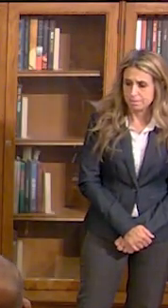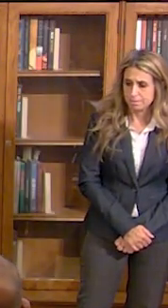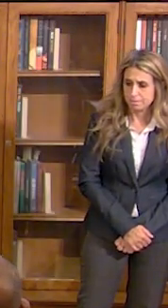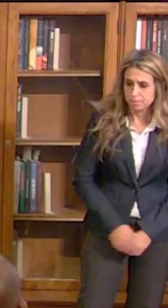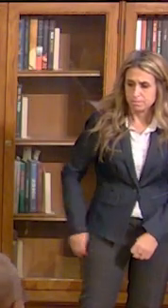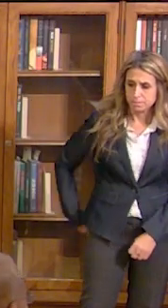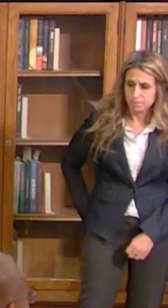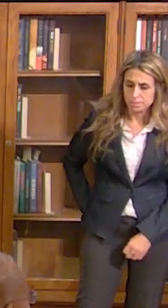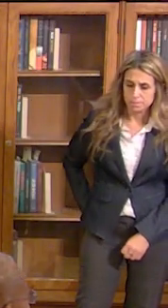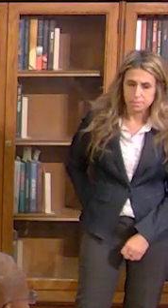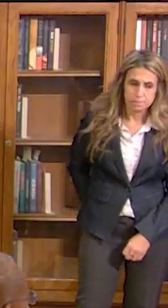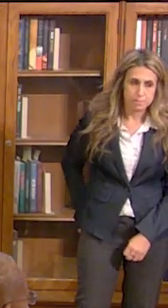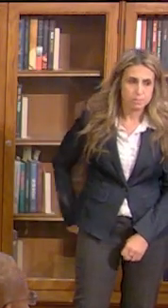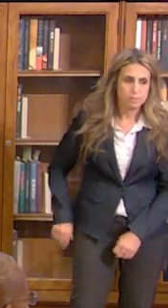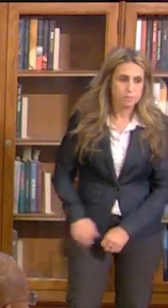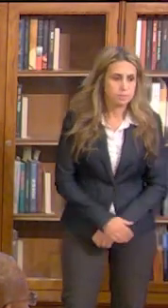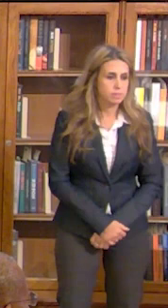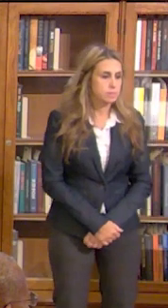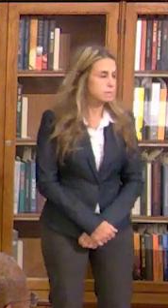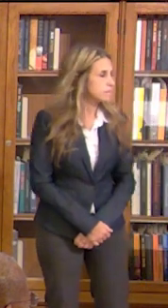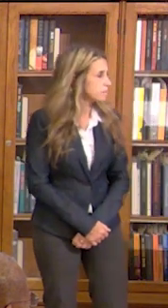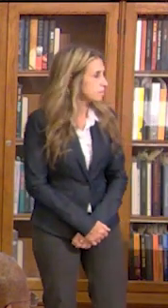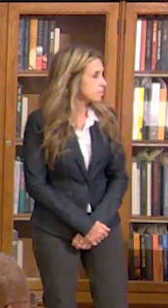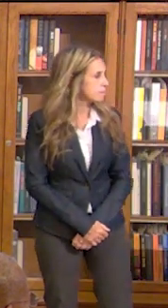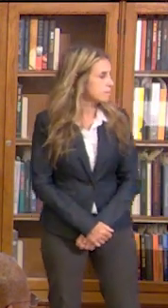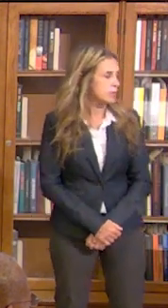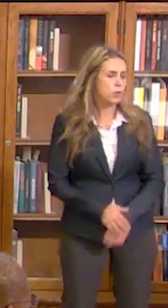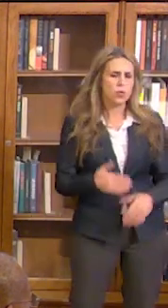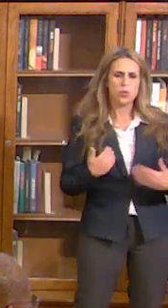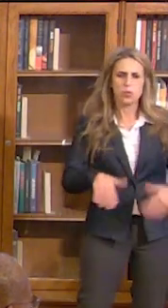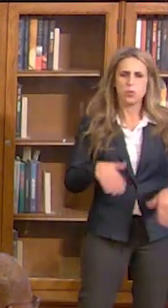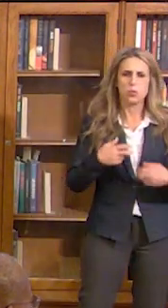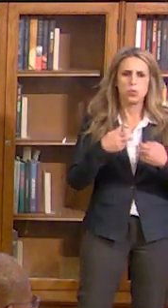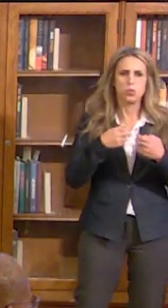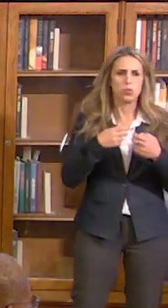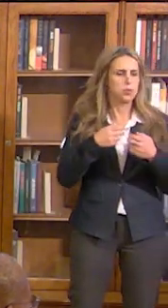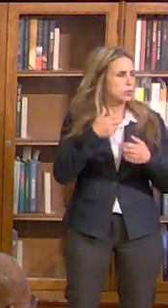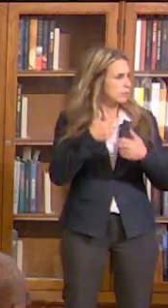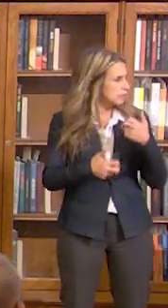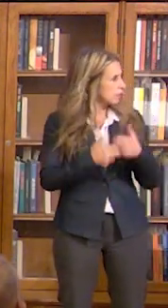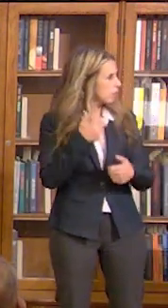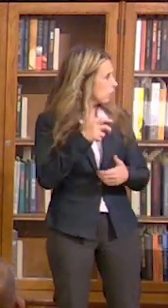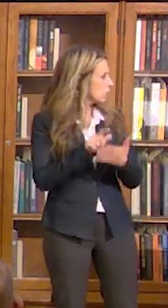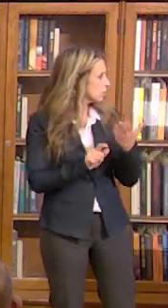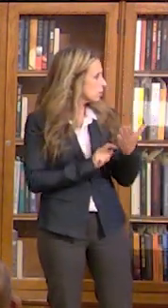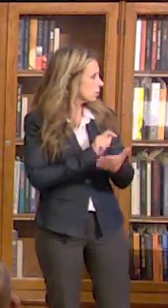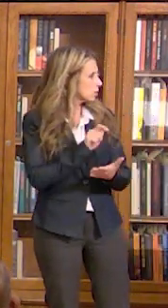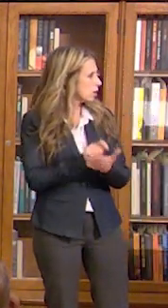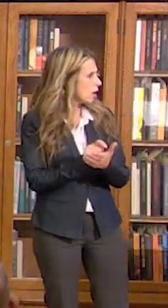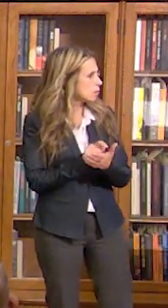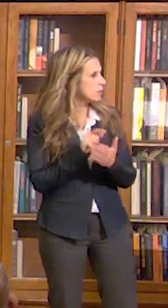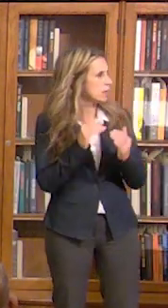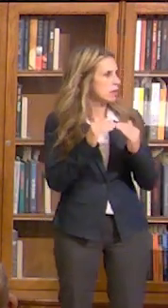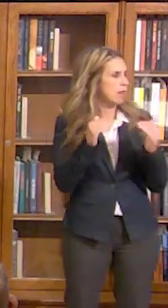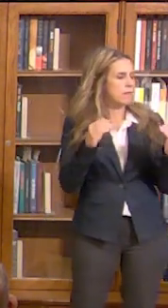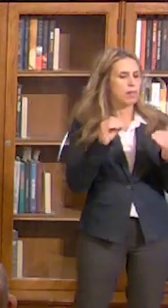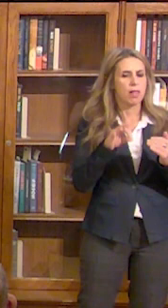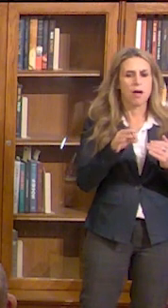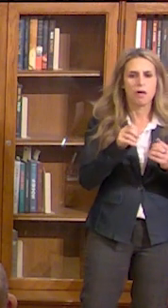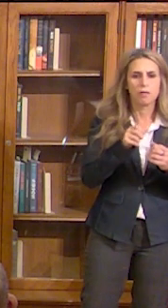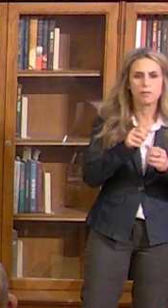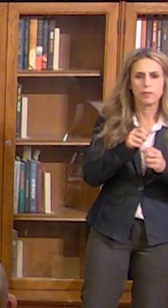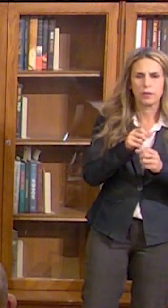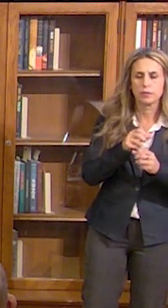you you know these are such difficult times actually um this level of censorship